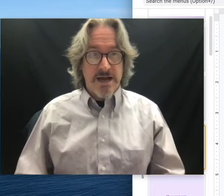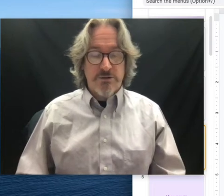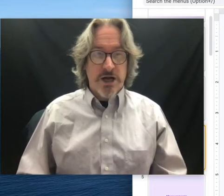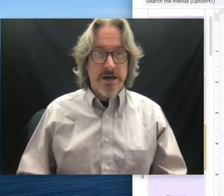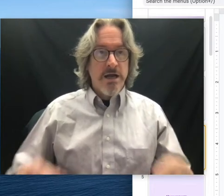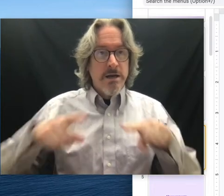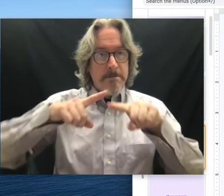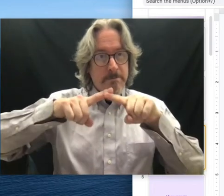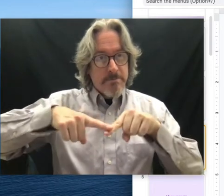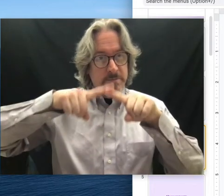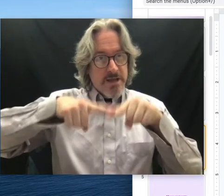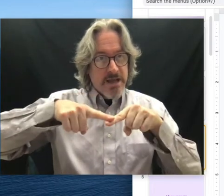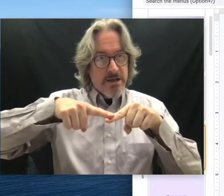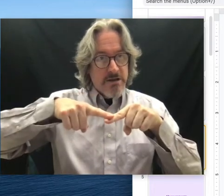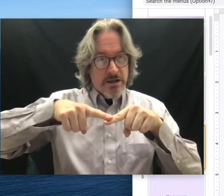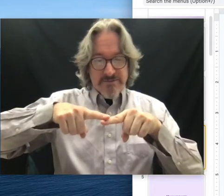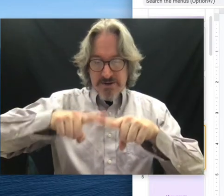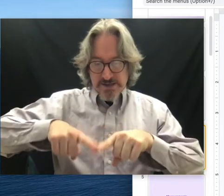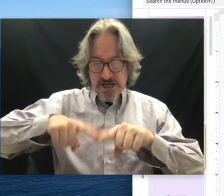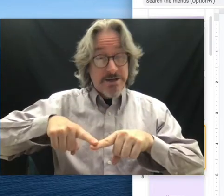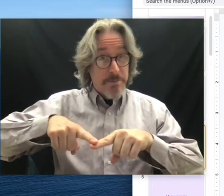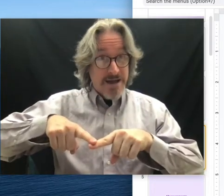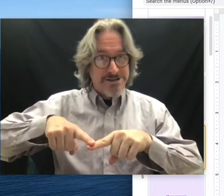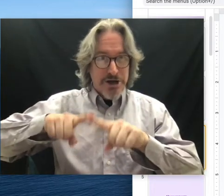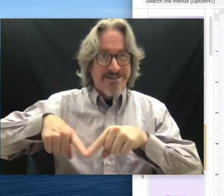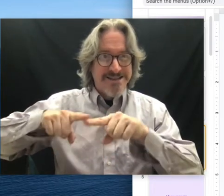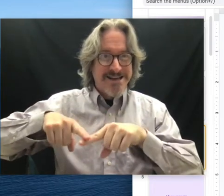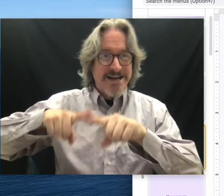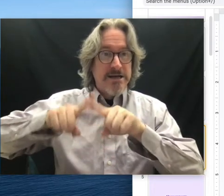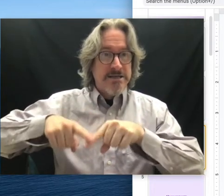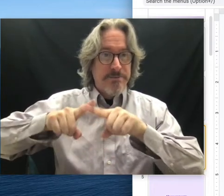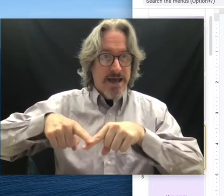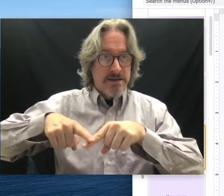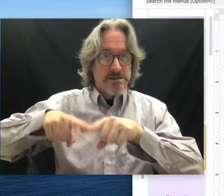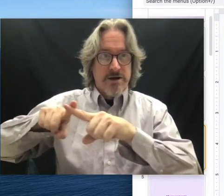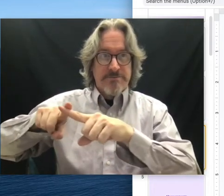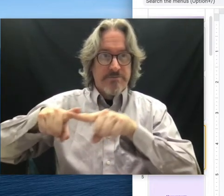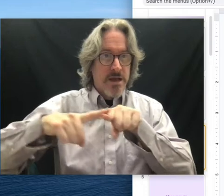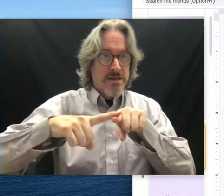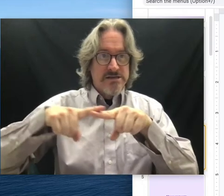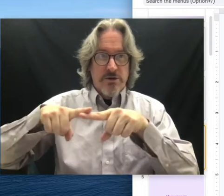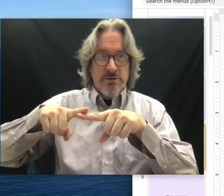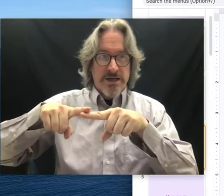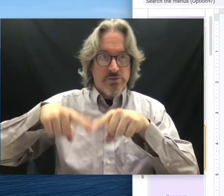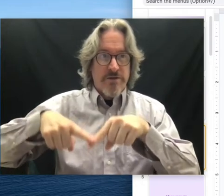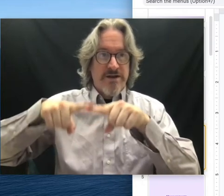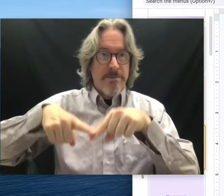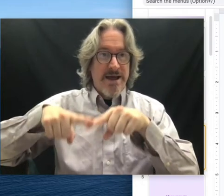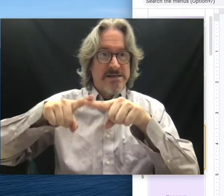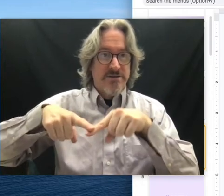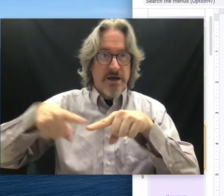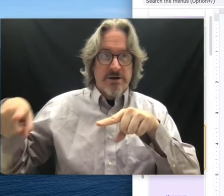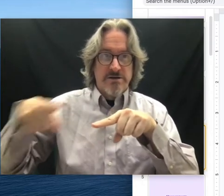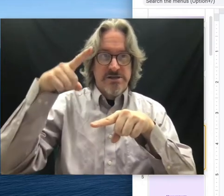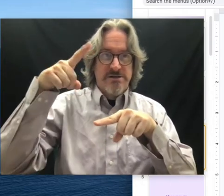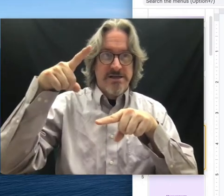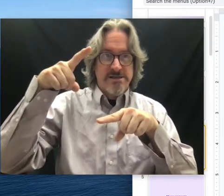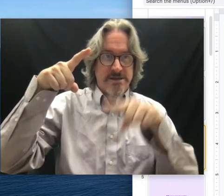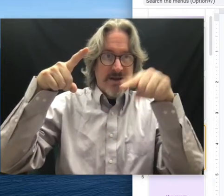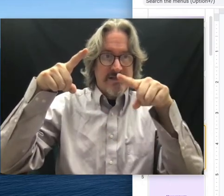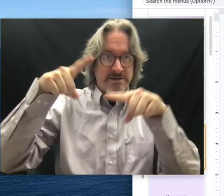last snapshot, a lot of it depends on this sign depends, right? So it's one thing depends on the other.